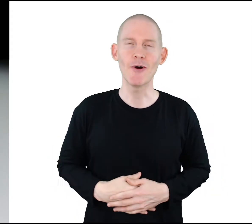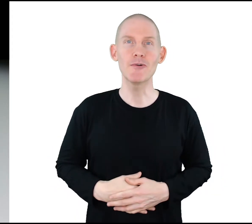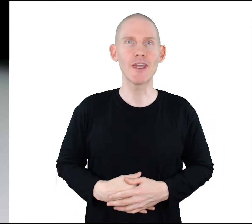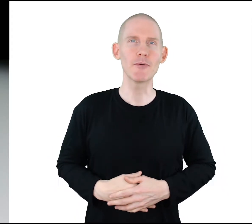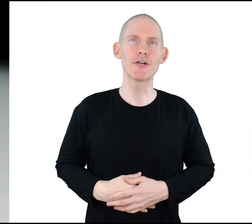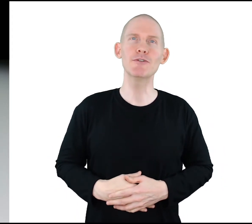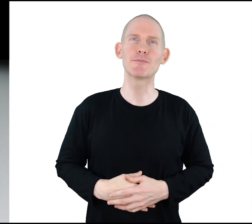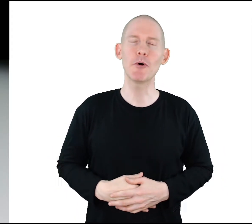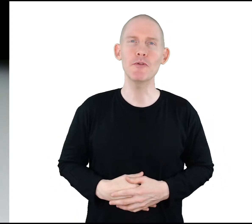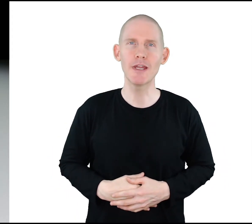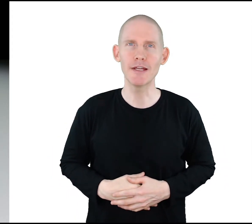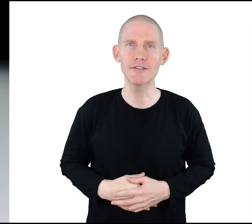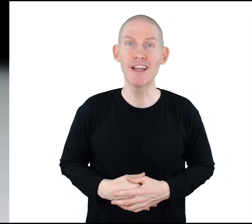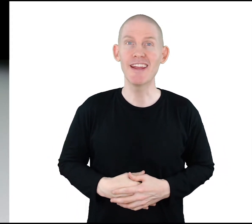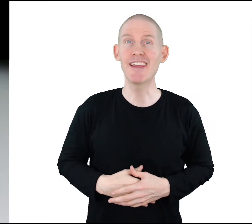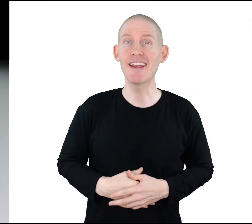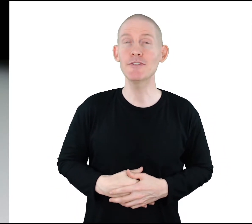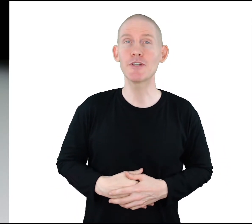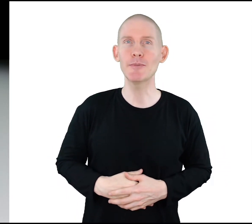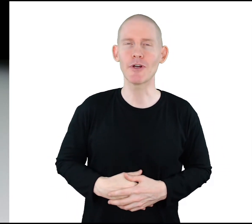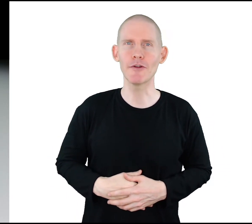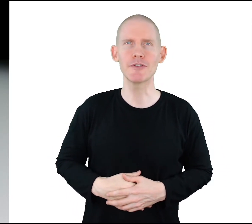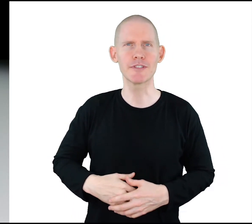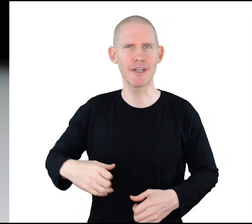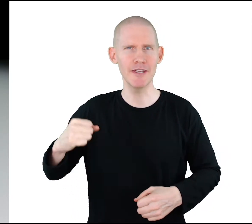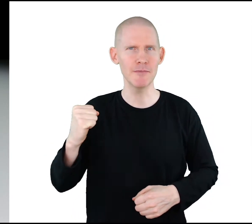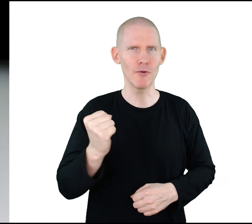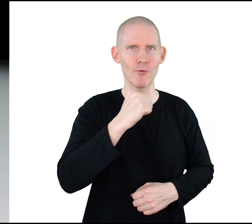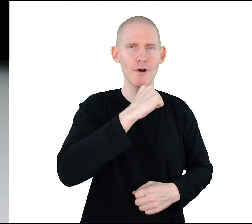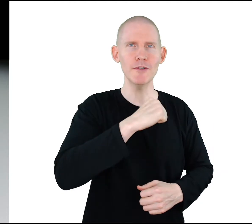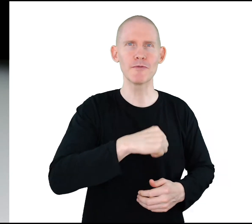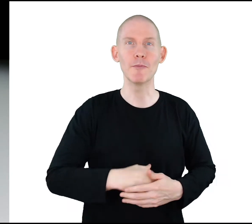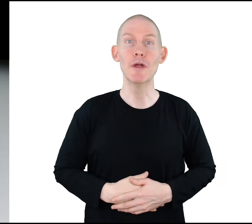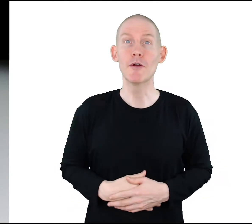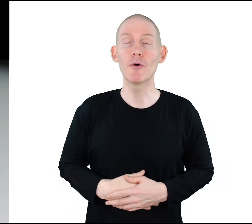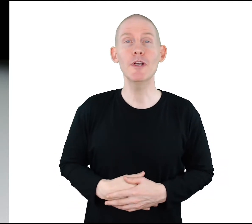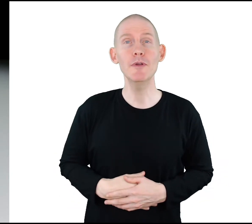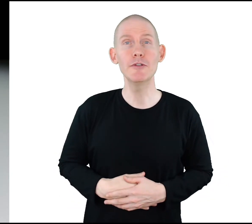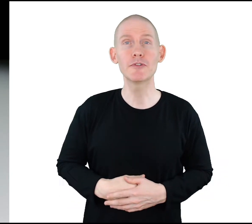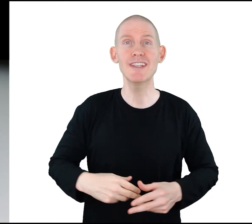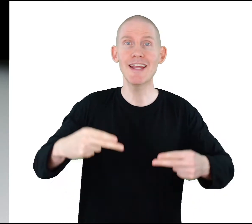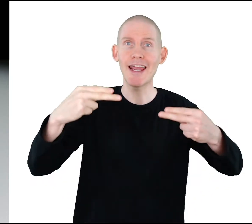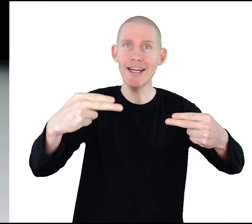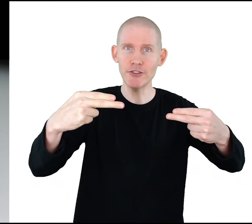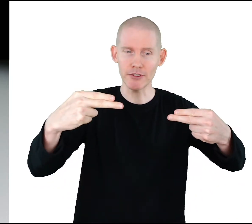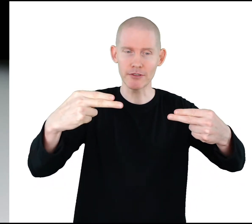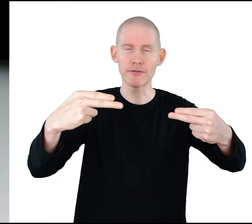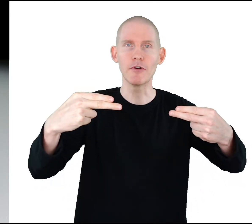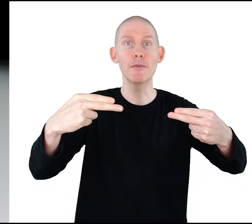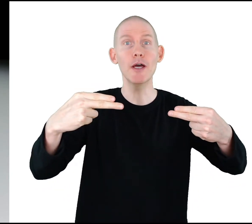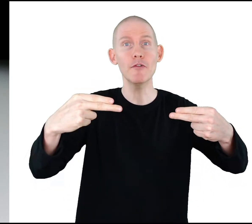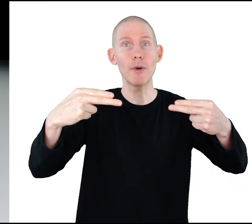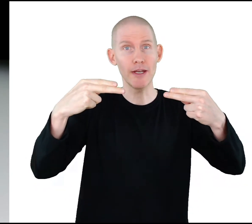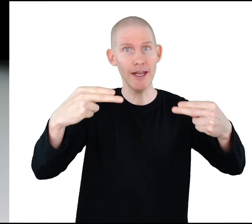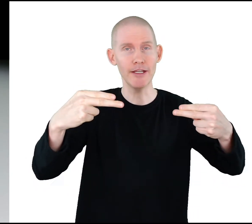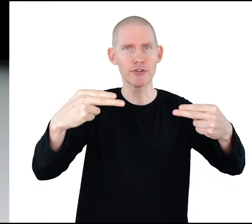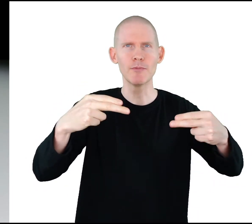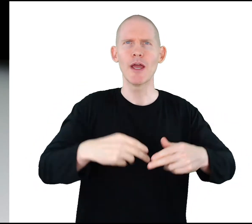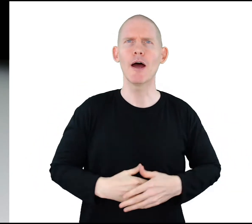Okay, we're going to use both hands, and the hand shapes are the same. Wonderful. We're going to be using H's from the alphabet, H. How to